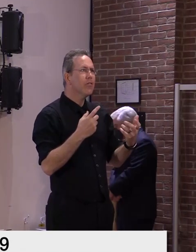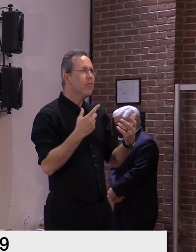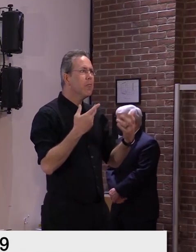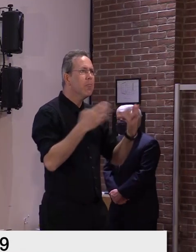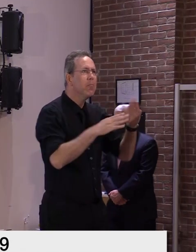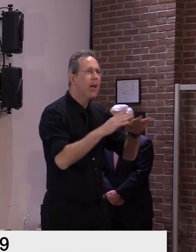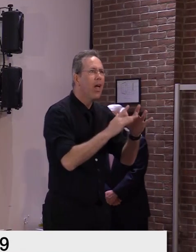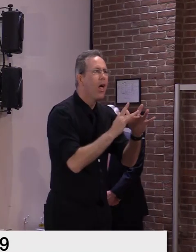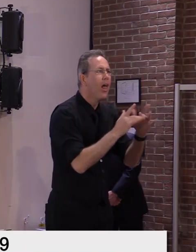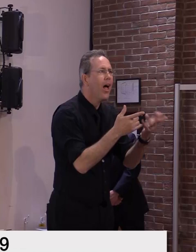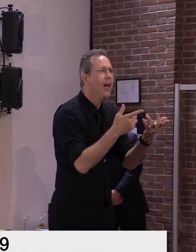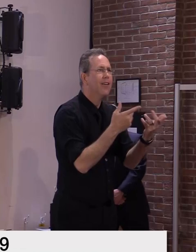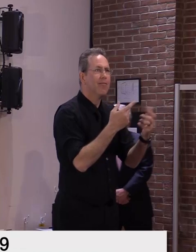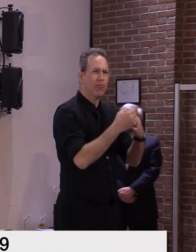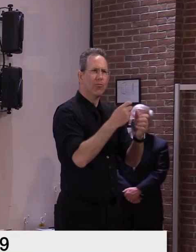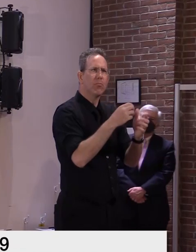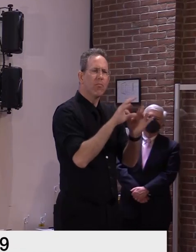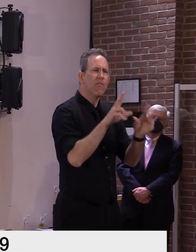it up.